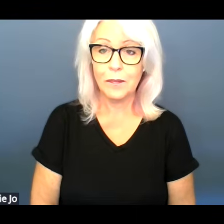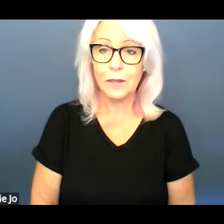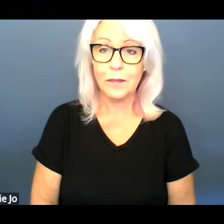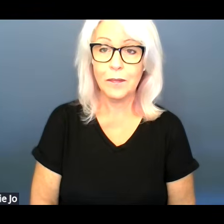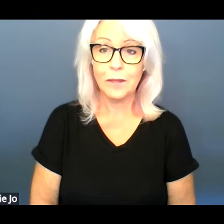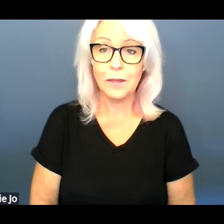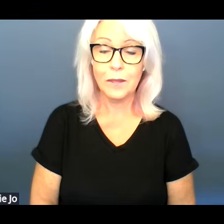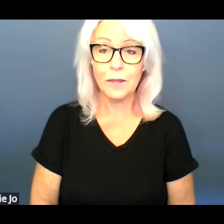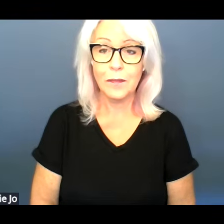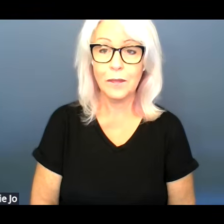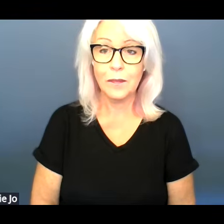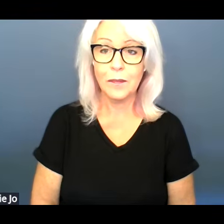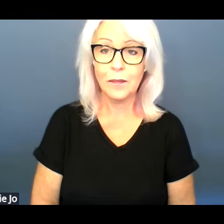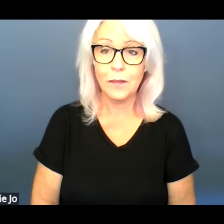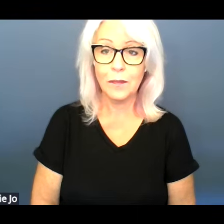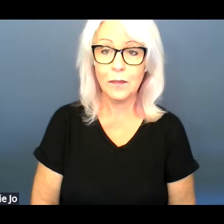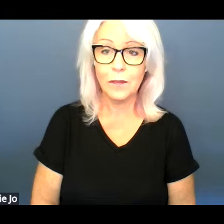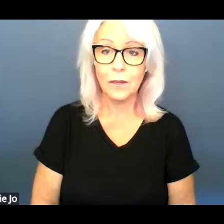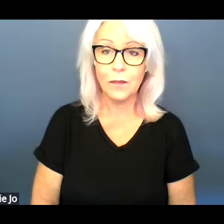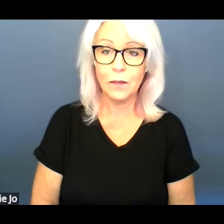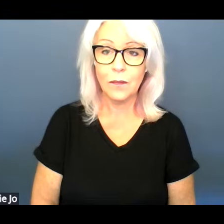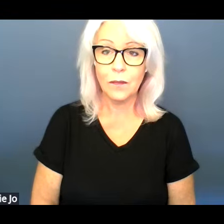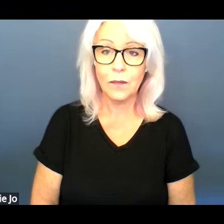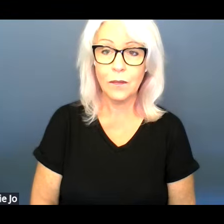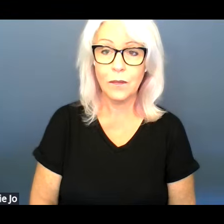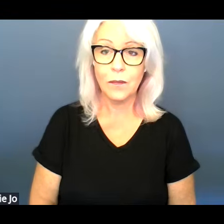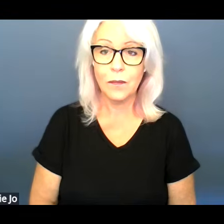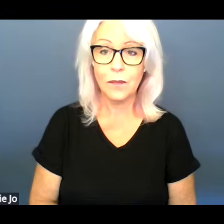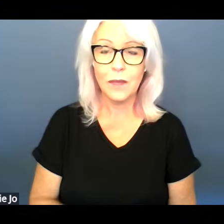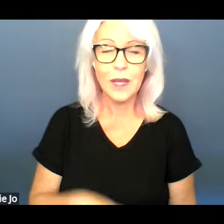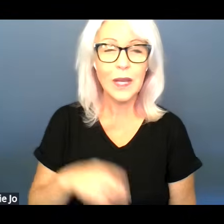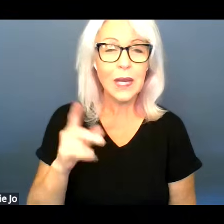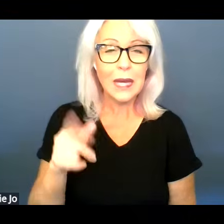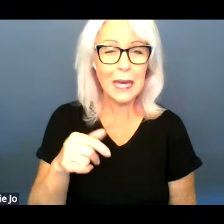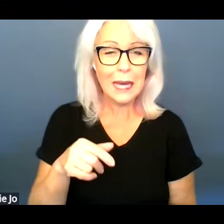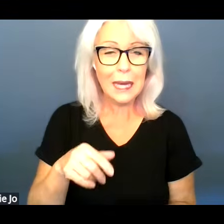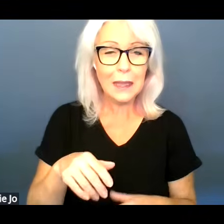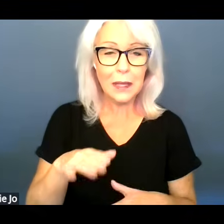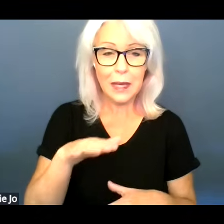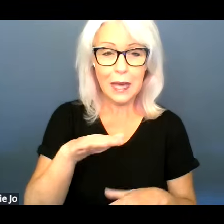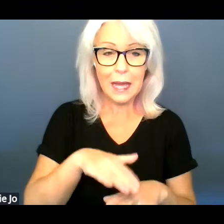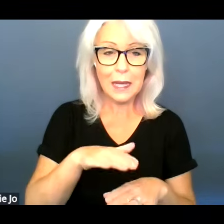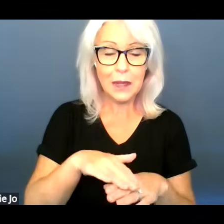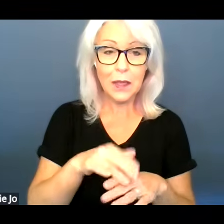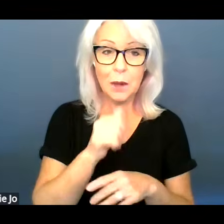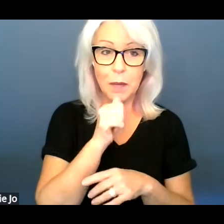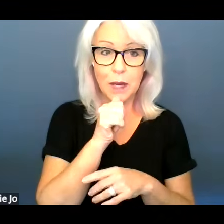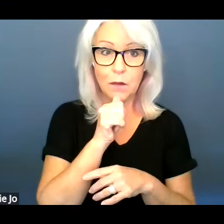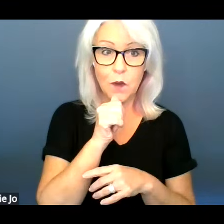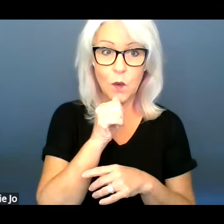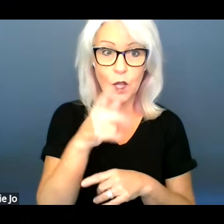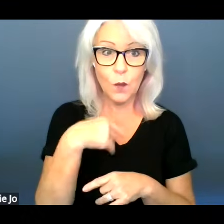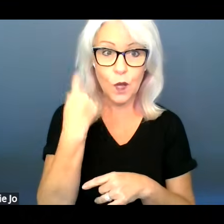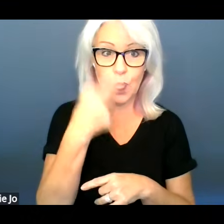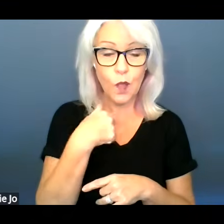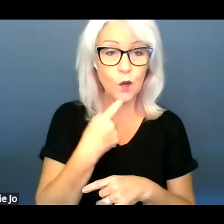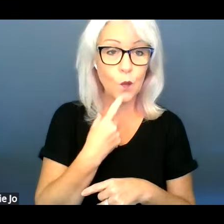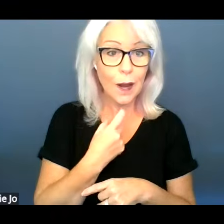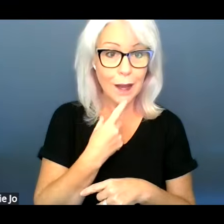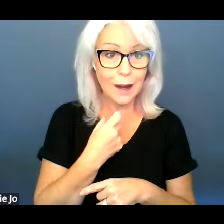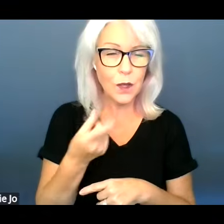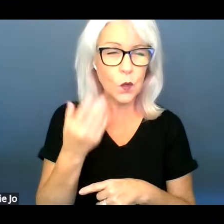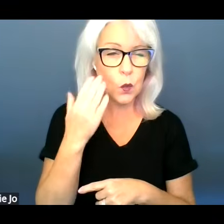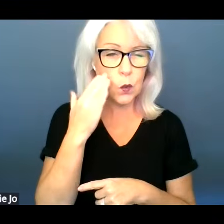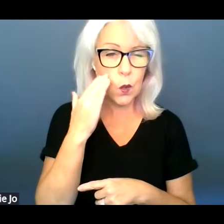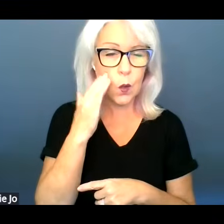If you would have a seat at the base of that microphone is a small button, and when you hit it, it's going to make the top of the mic look red. Then you'll know it's on.